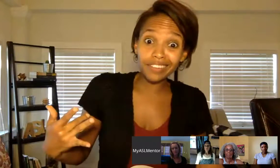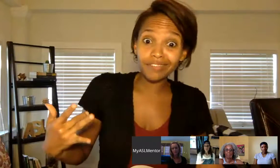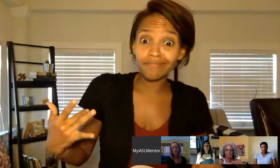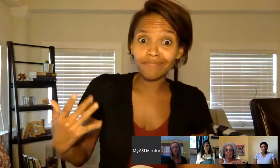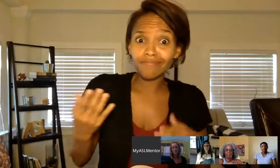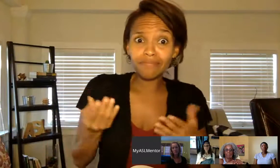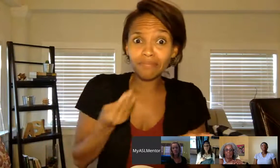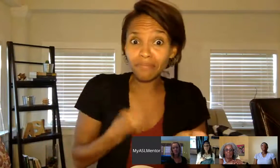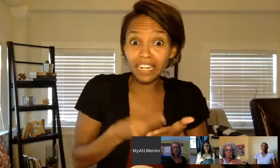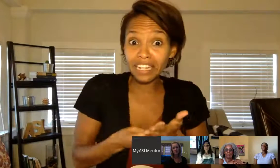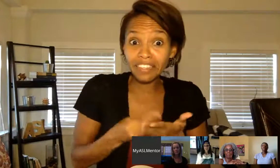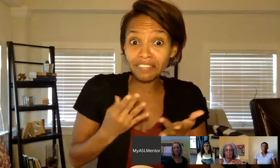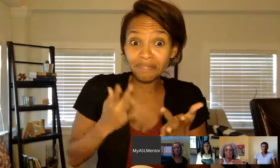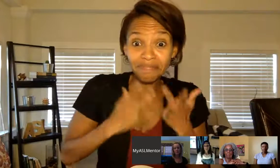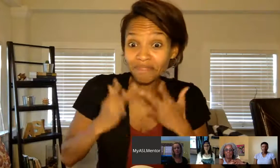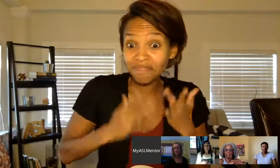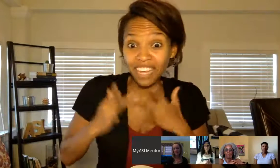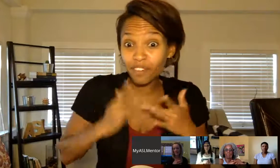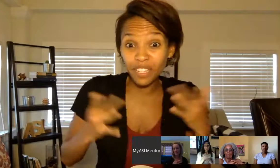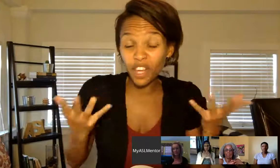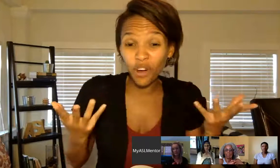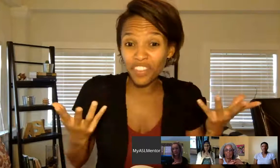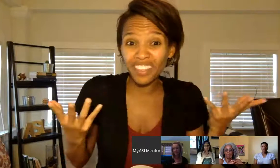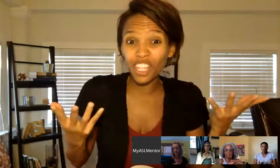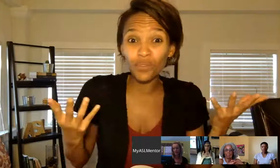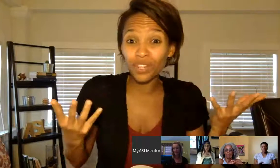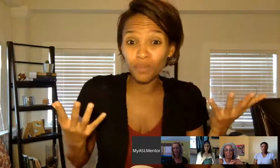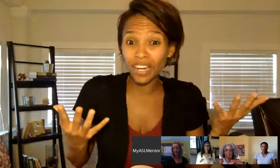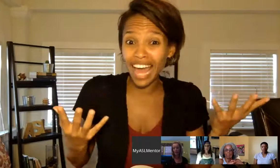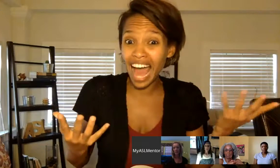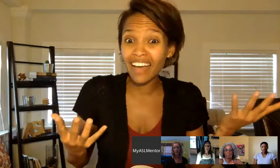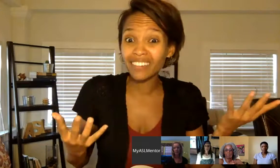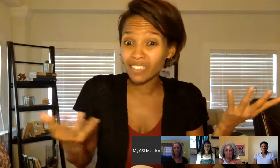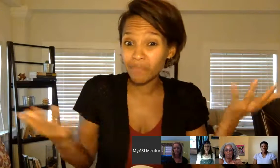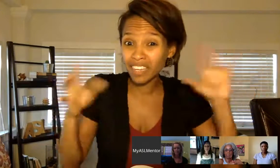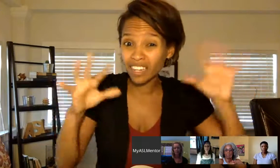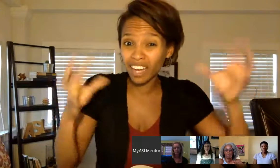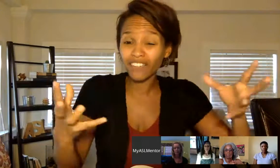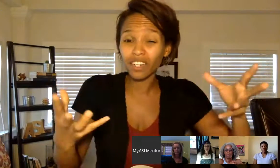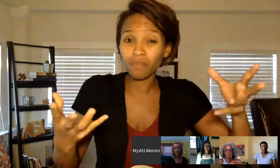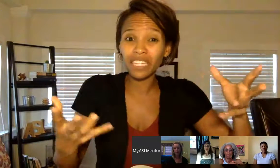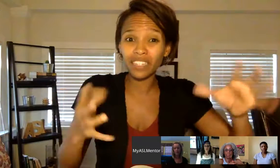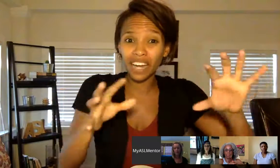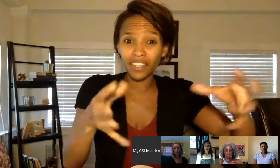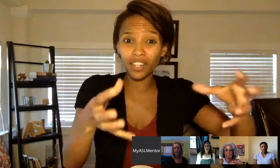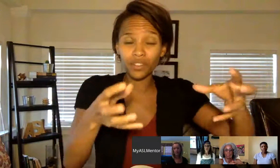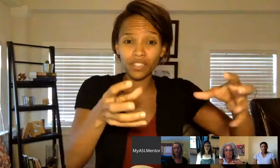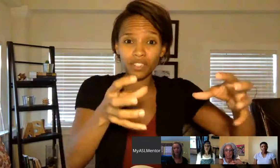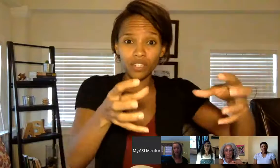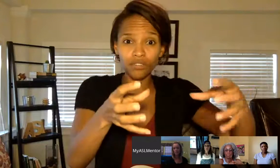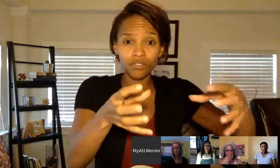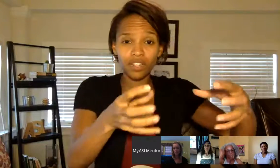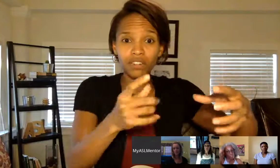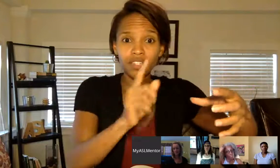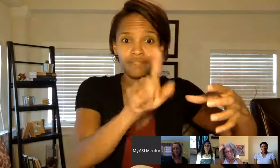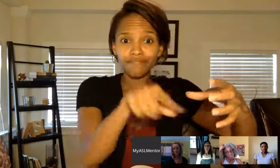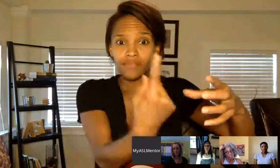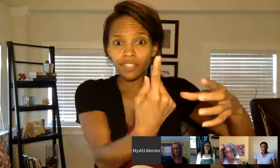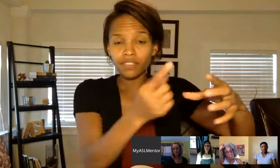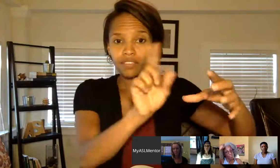tend money. That would be the only thing that you would want to add to make it a kind of a complete, its own